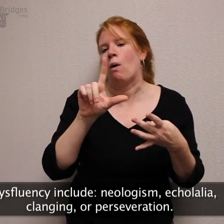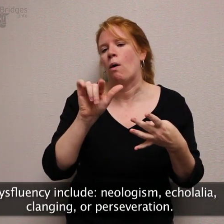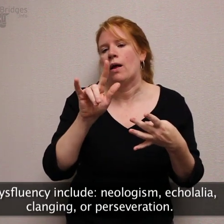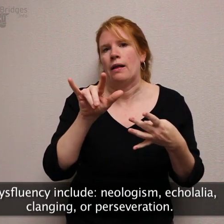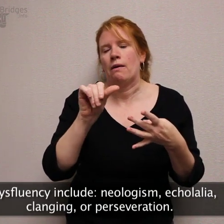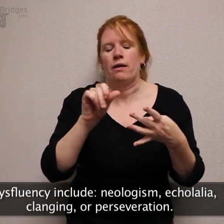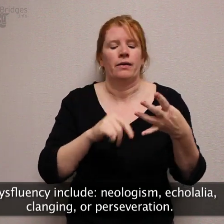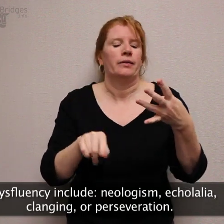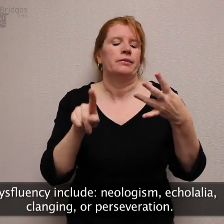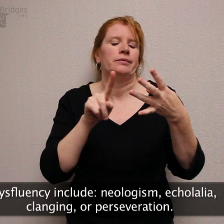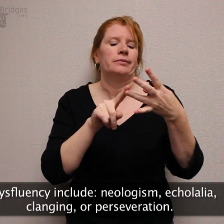echolalia,